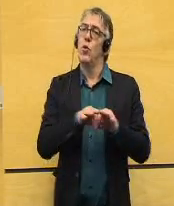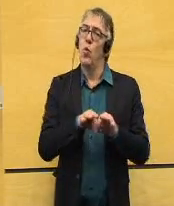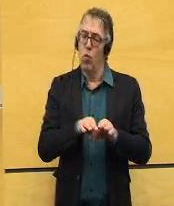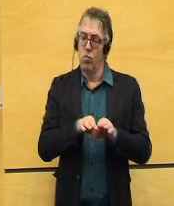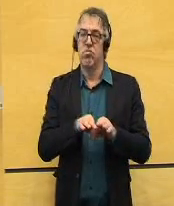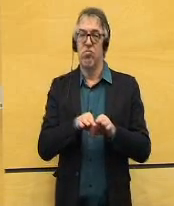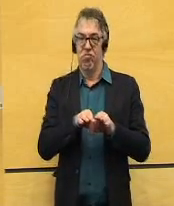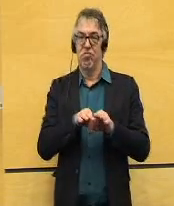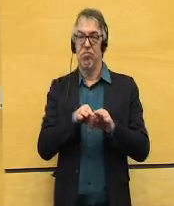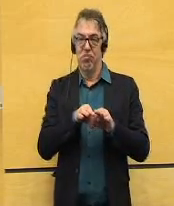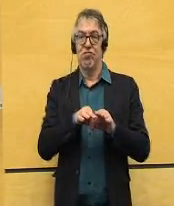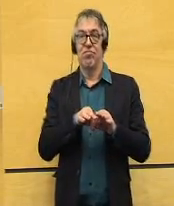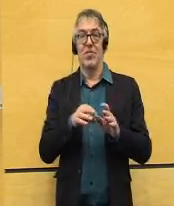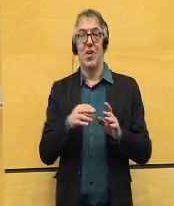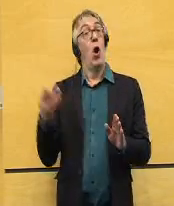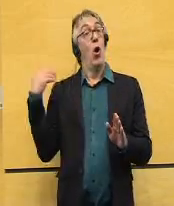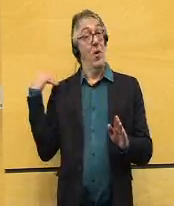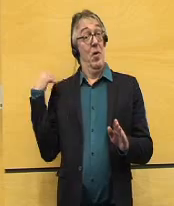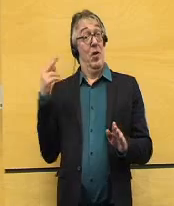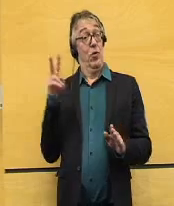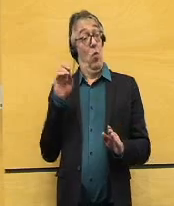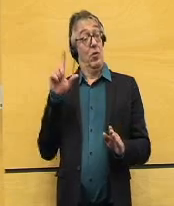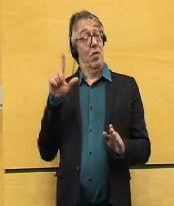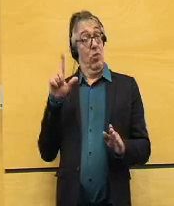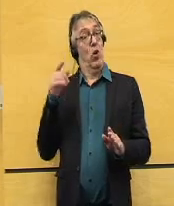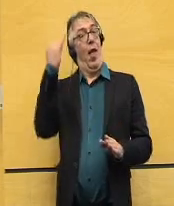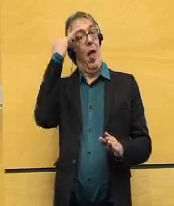was abrogated before the interim constitution.